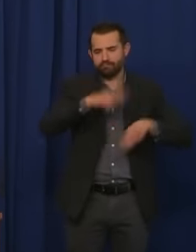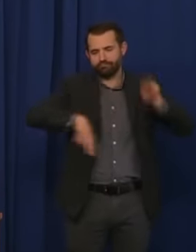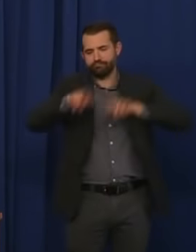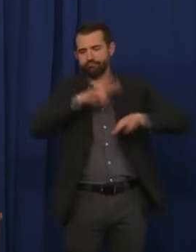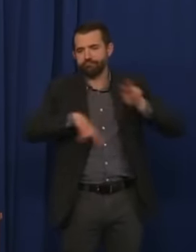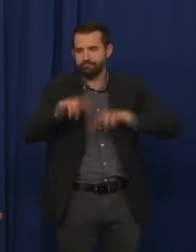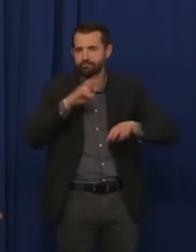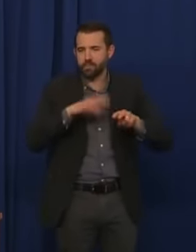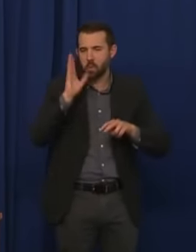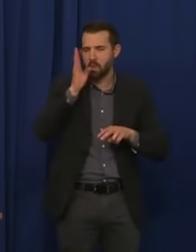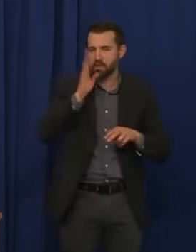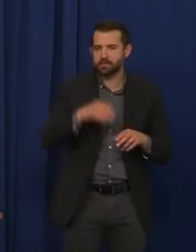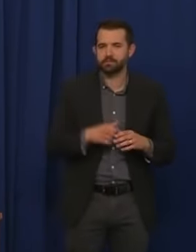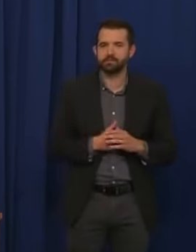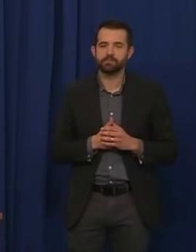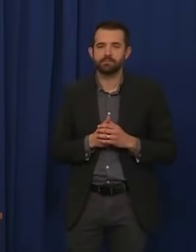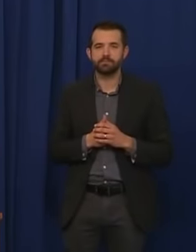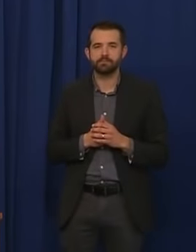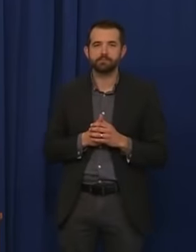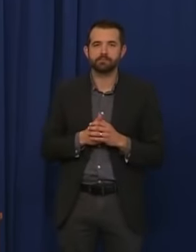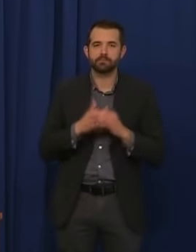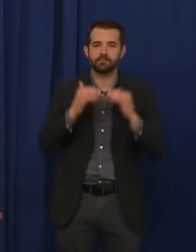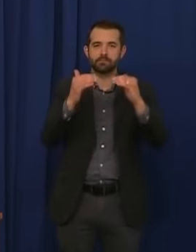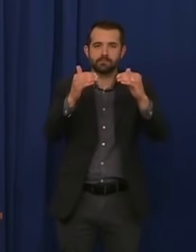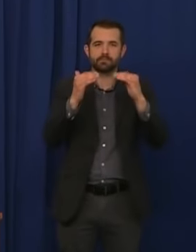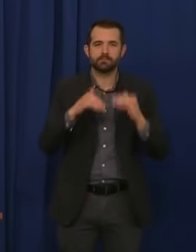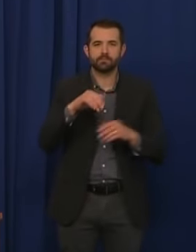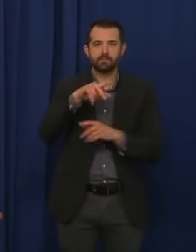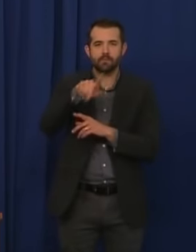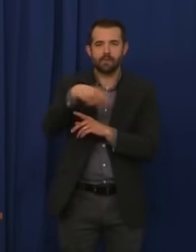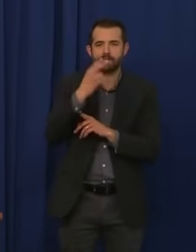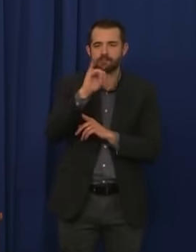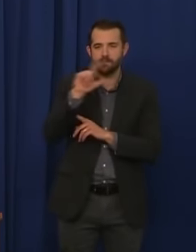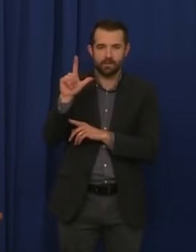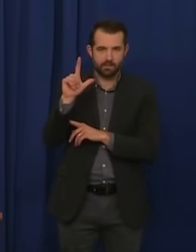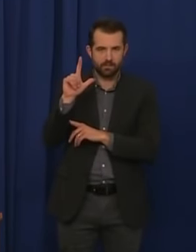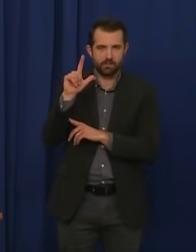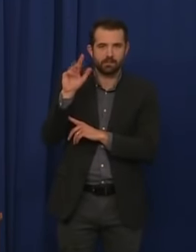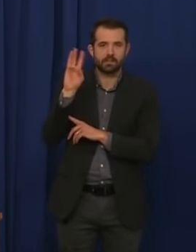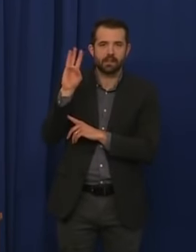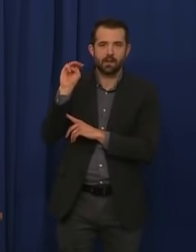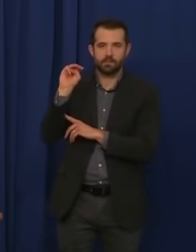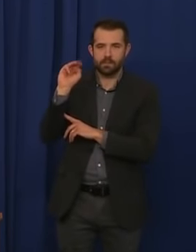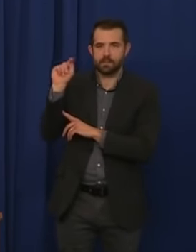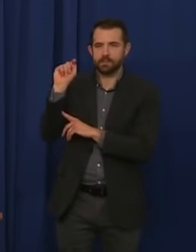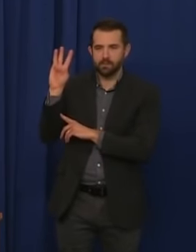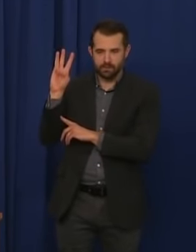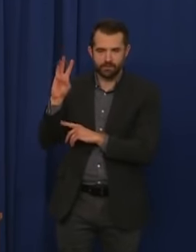Great. Thanks for that question, Emily. We'll turn next to Phil Hirschhorn from WMTW. Go ahead, Phil.